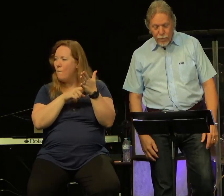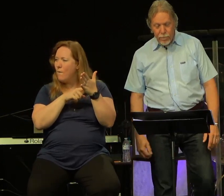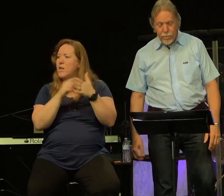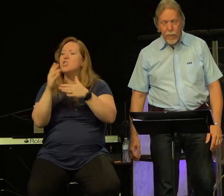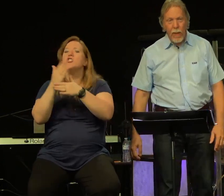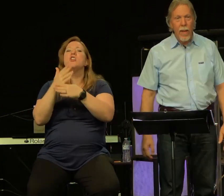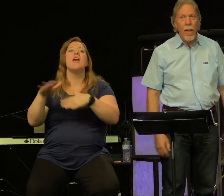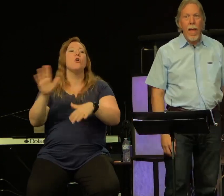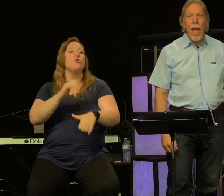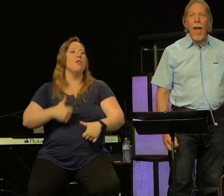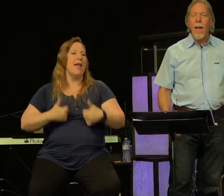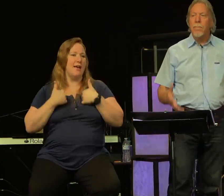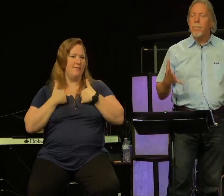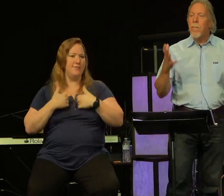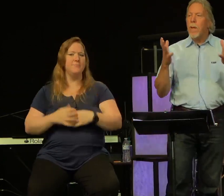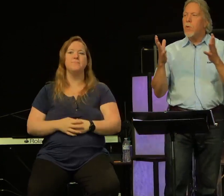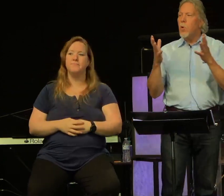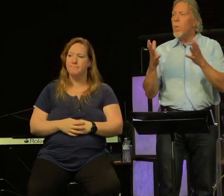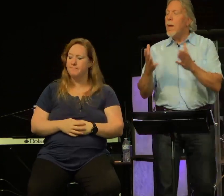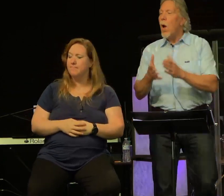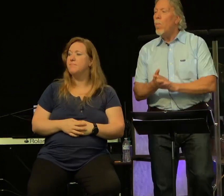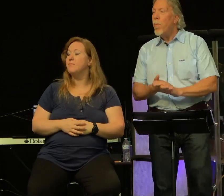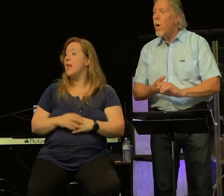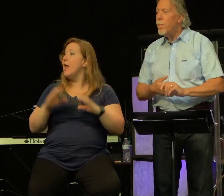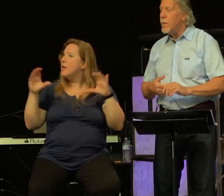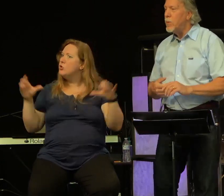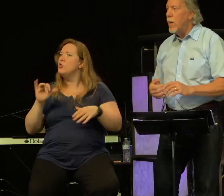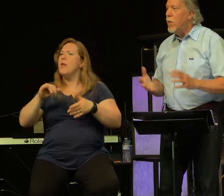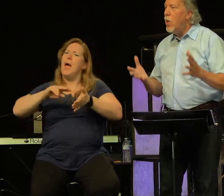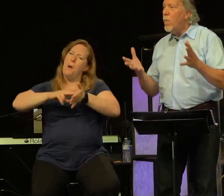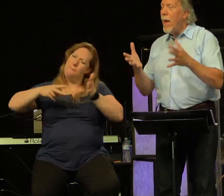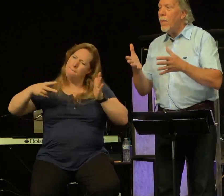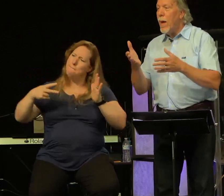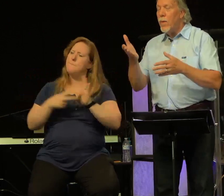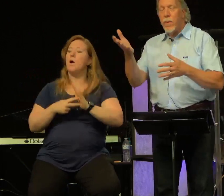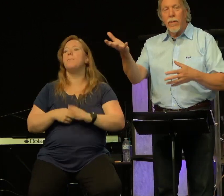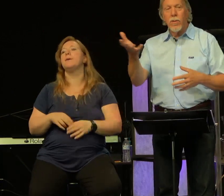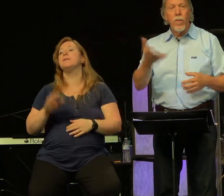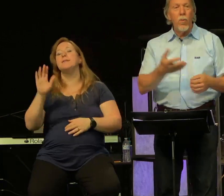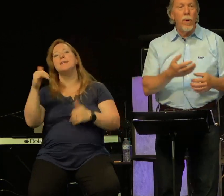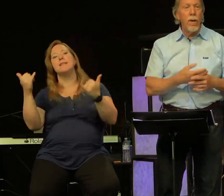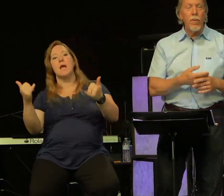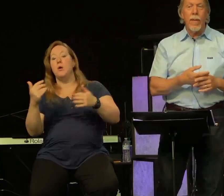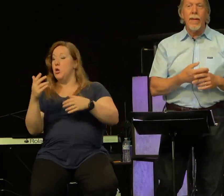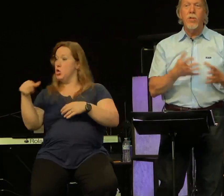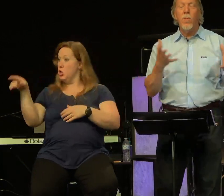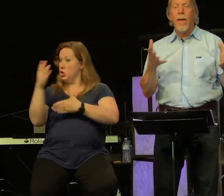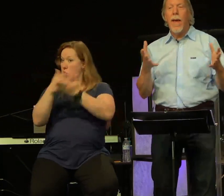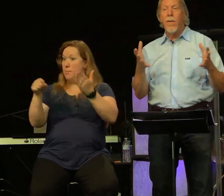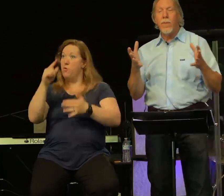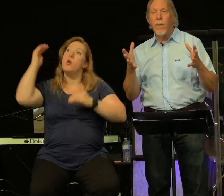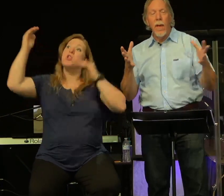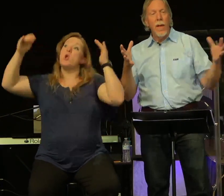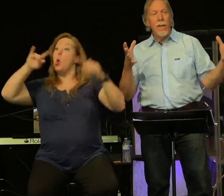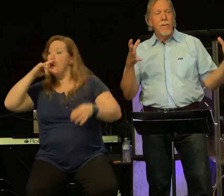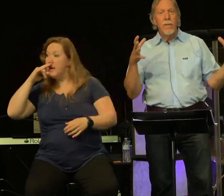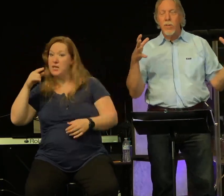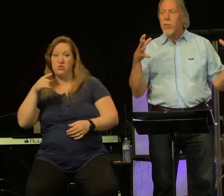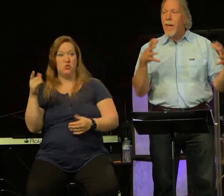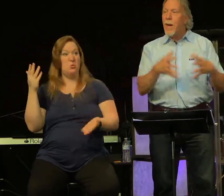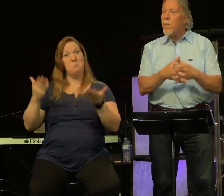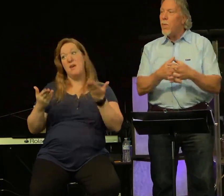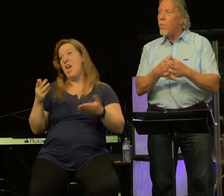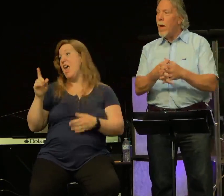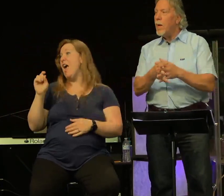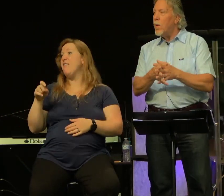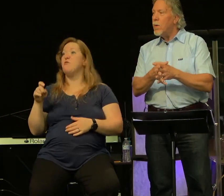life. And do it on purpose. You may have, now those of you with adult kids, you may have to